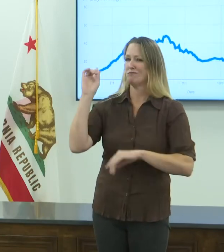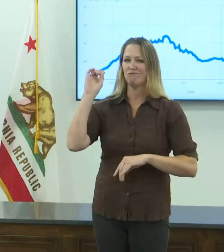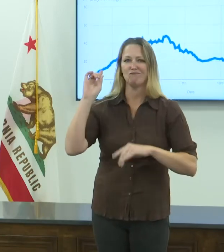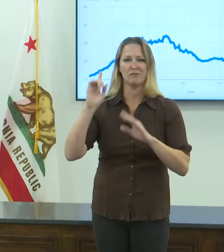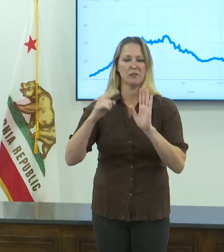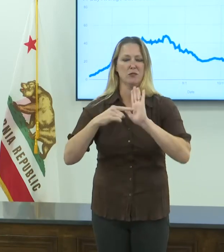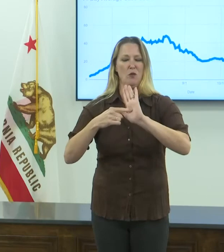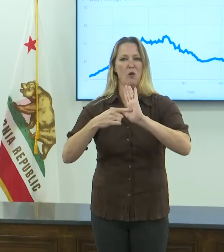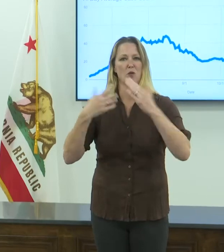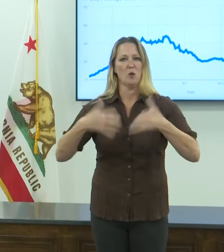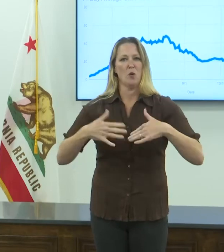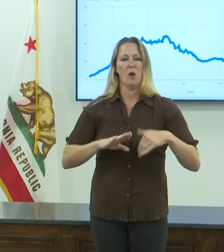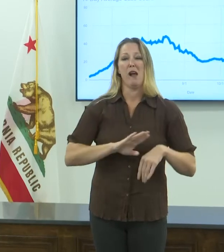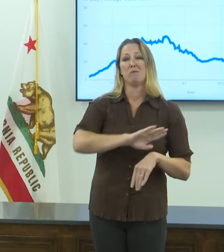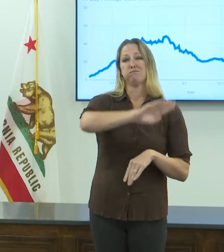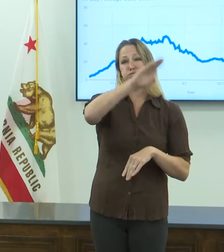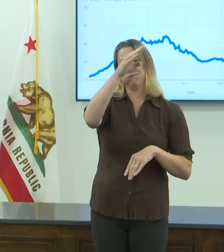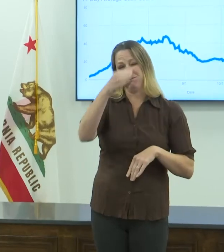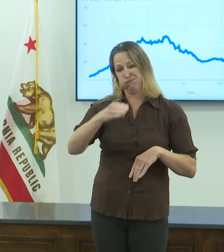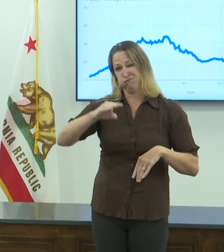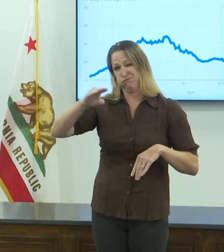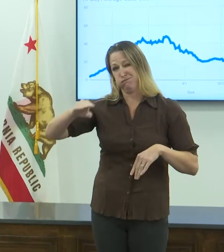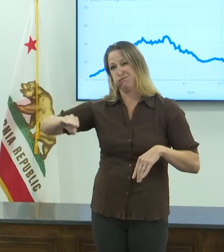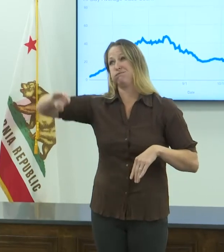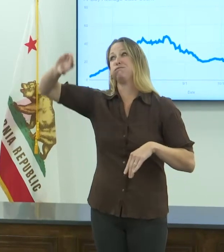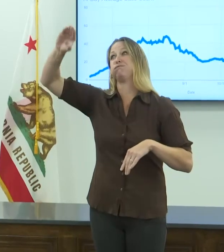and number rising locally.